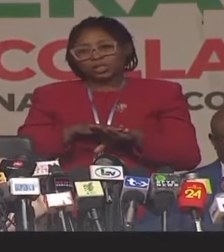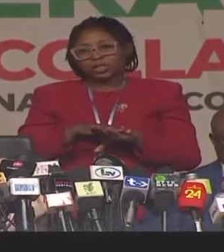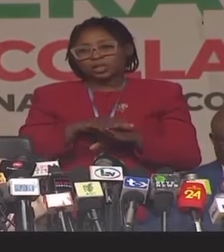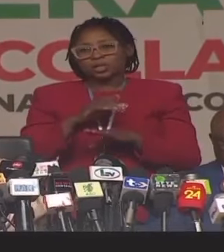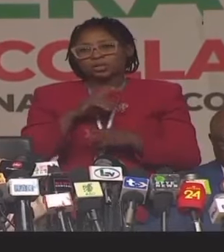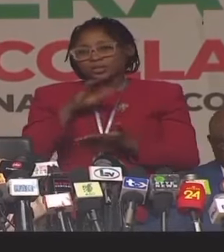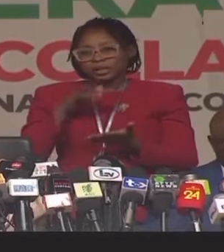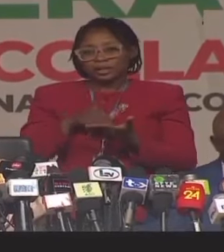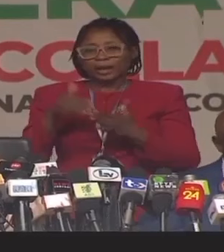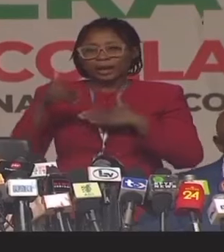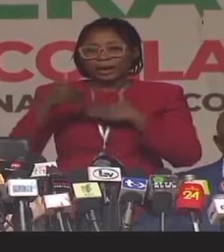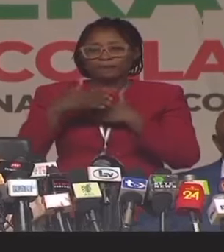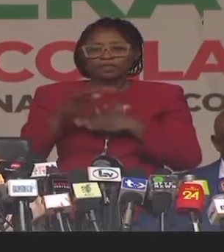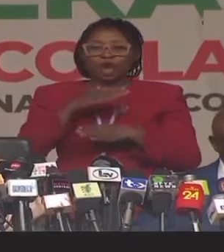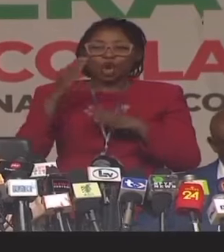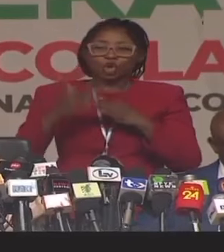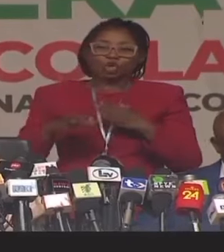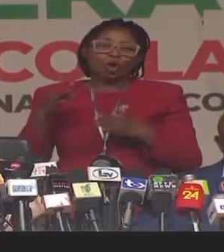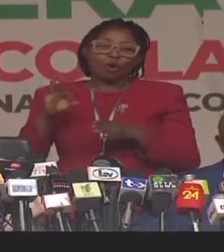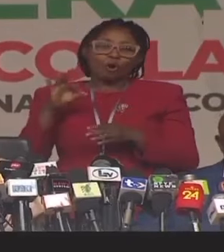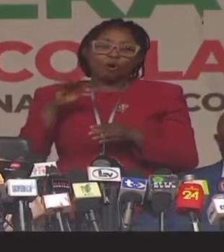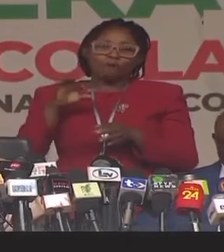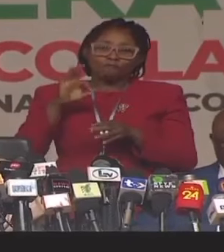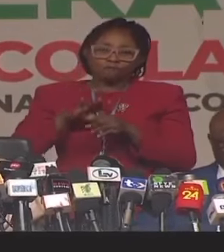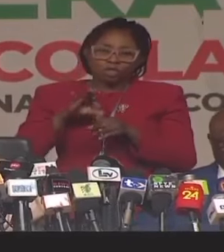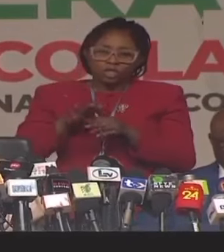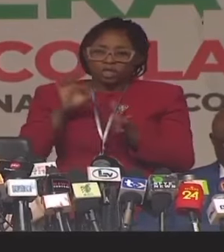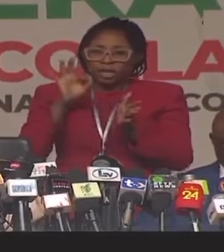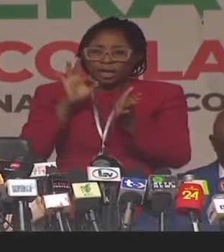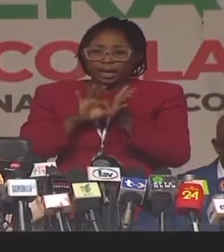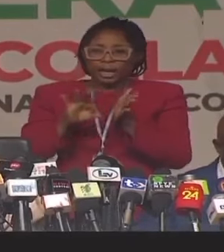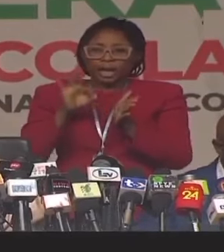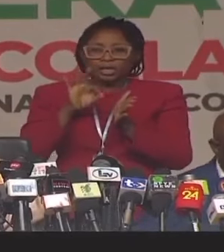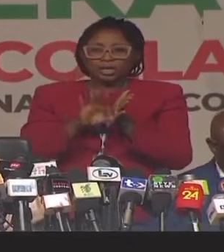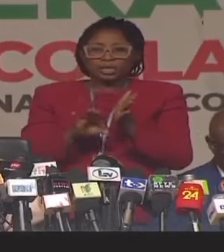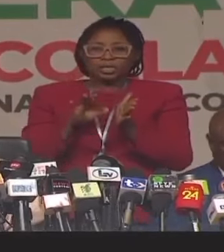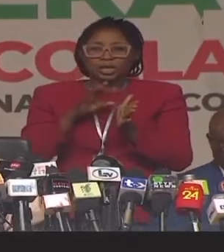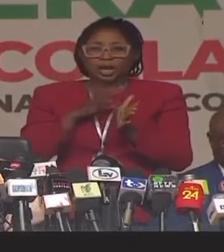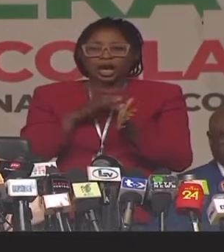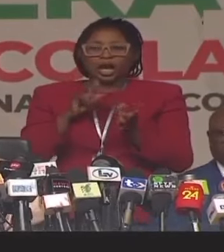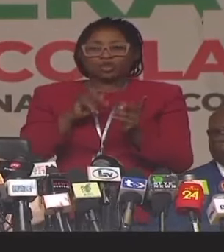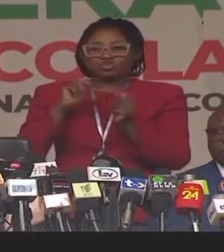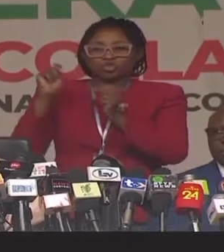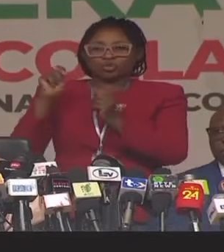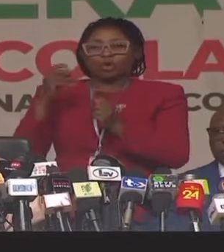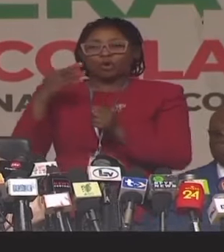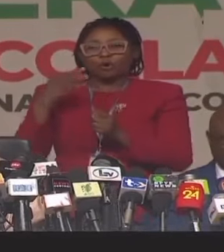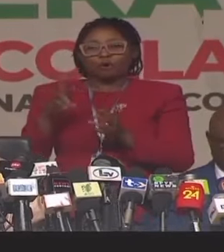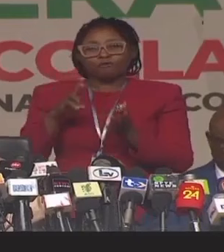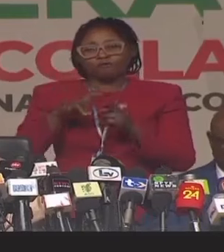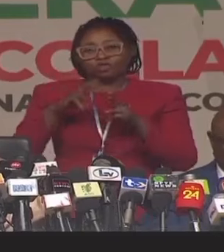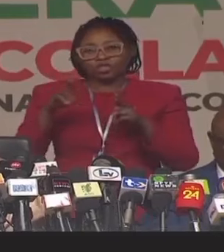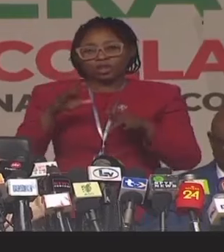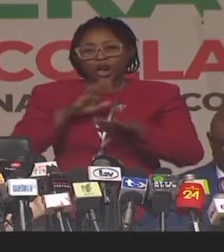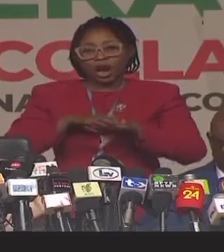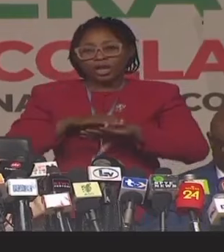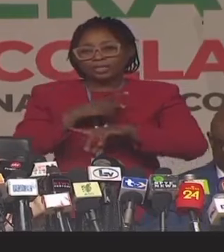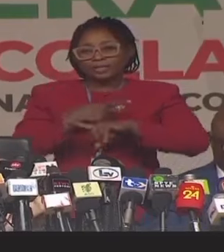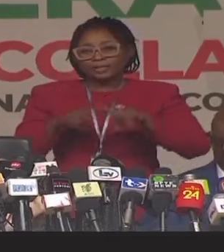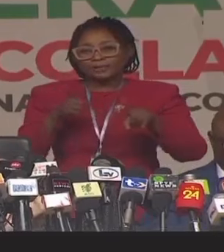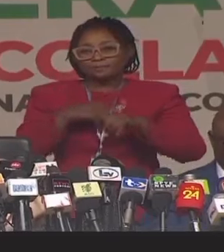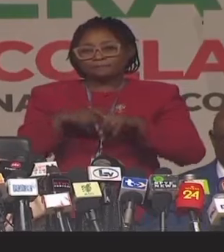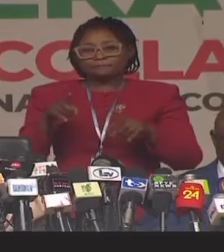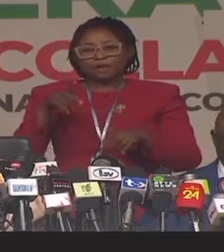After the conclusion of voting, counting and recording of results at the various polling